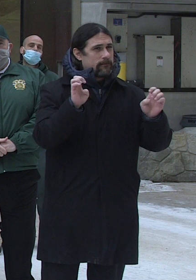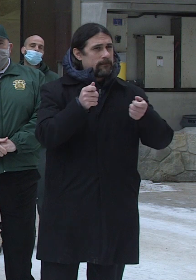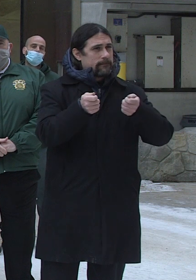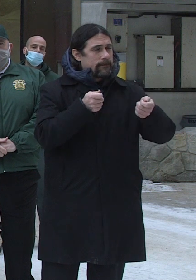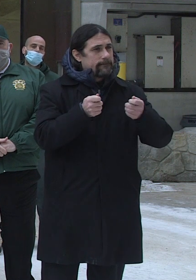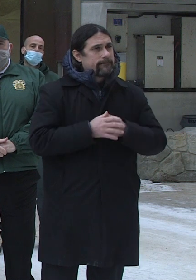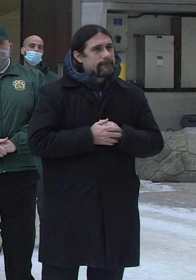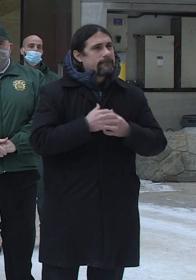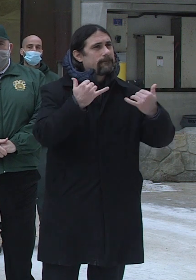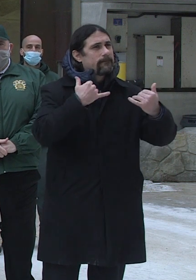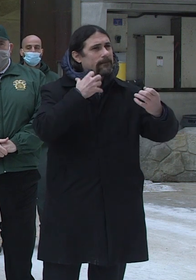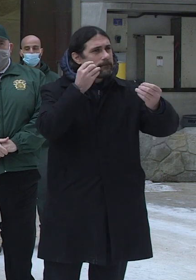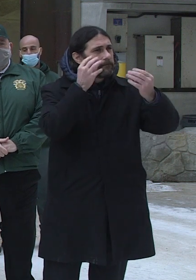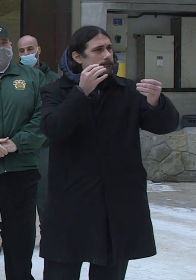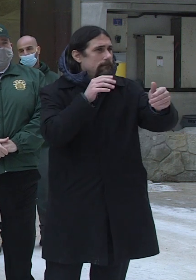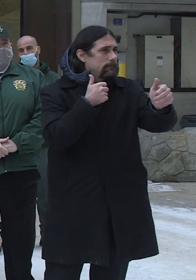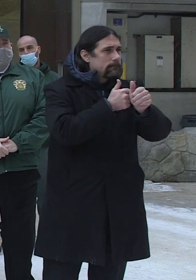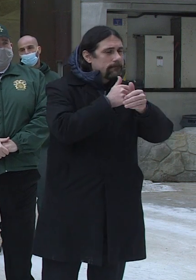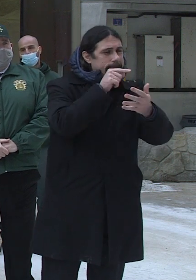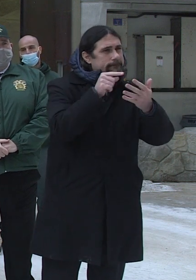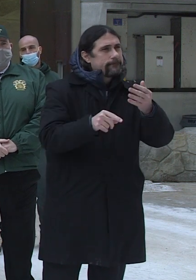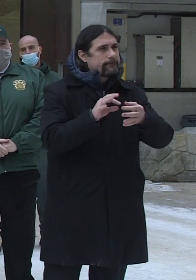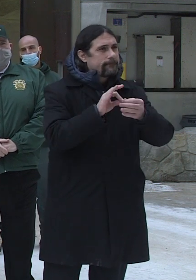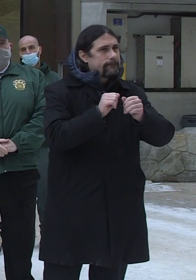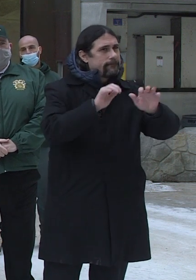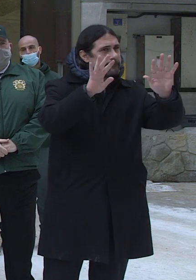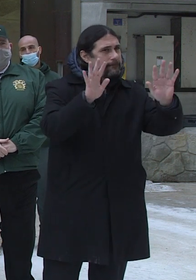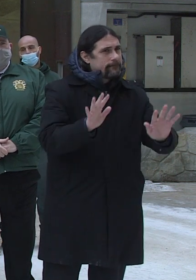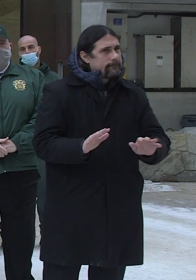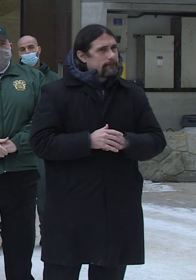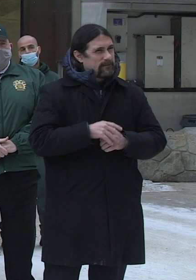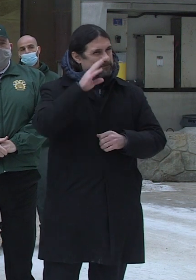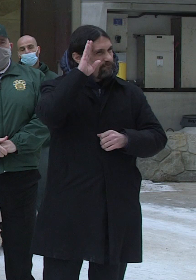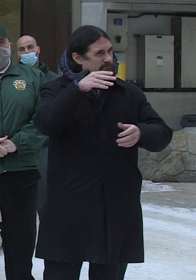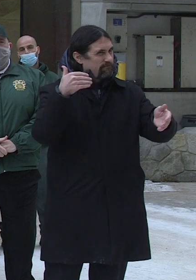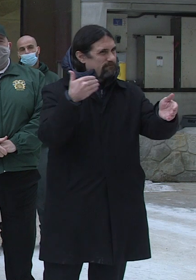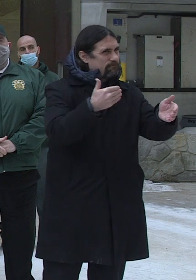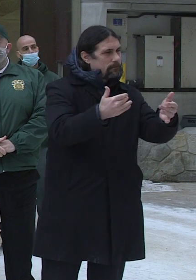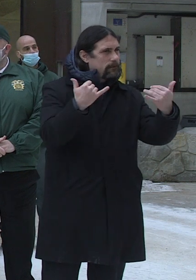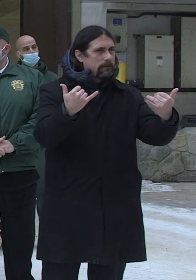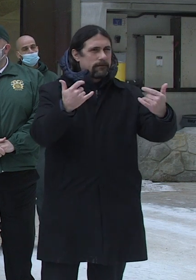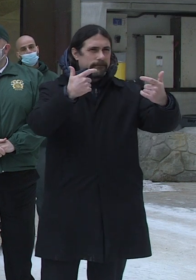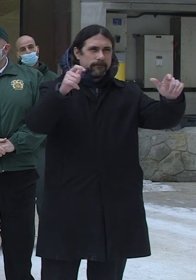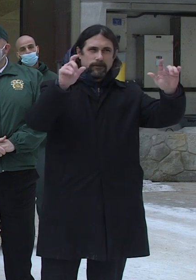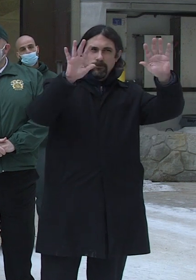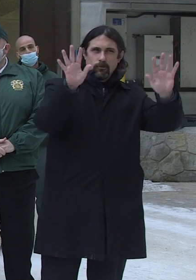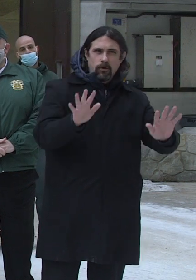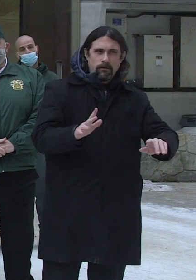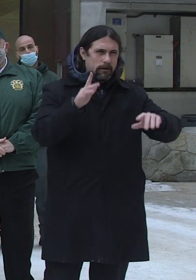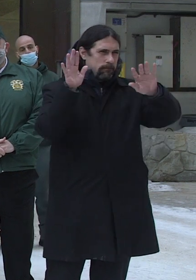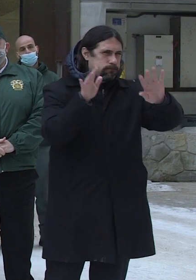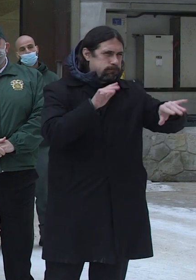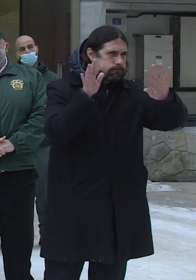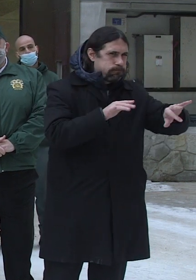this is going to be a big storm, and it's going to stay with us for a while. We're going to start to see some snow come in just a few hours, somewhere around